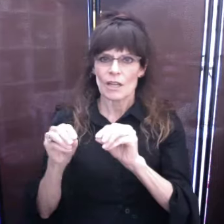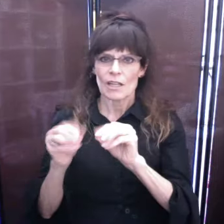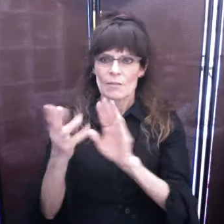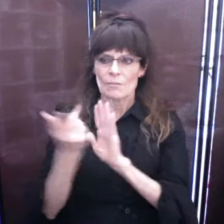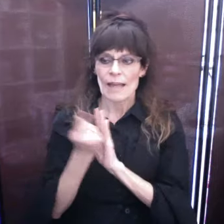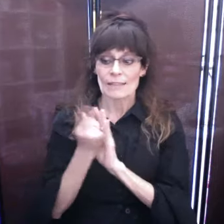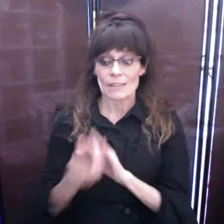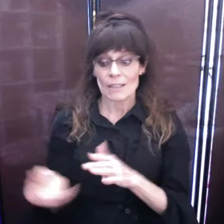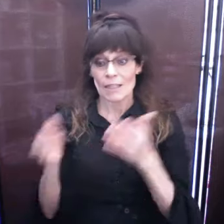do. And,